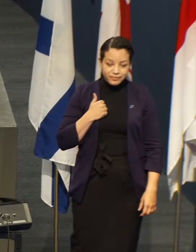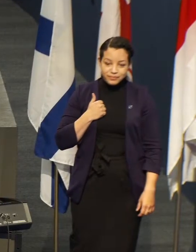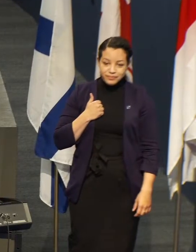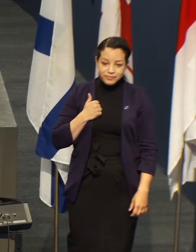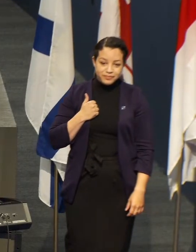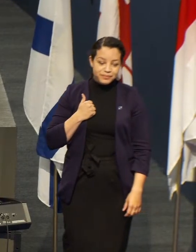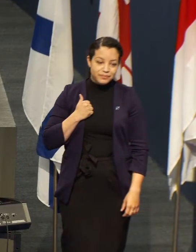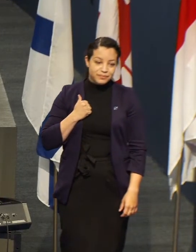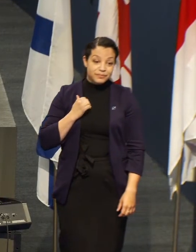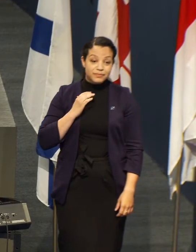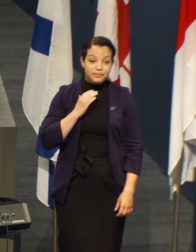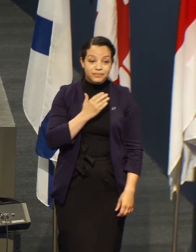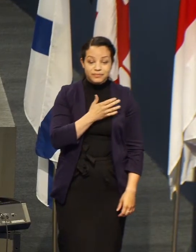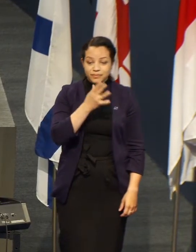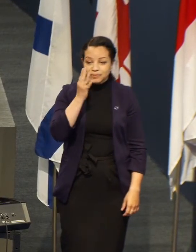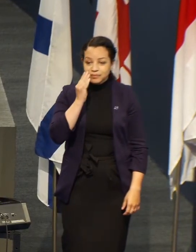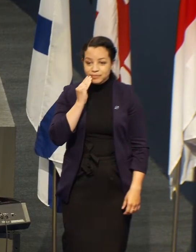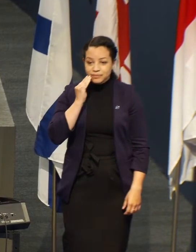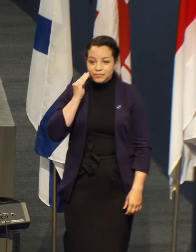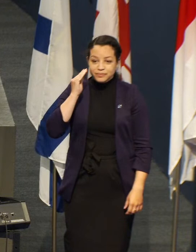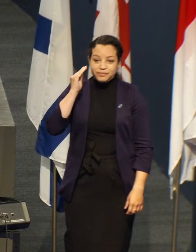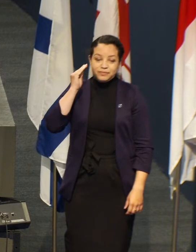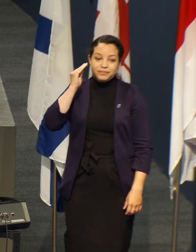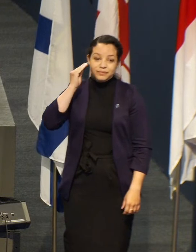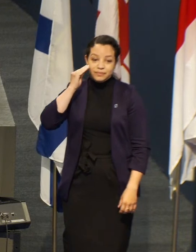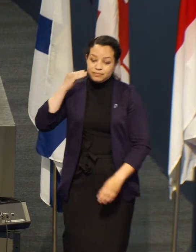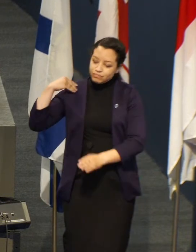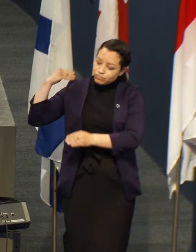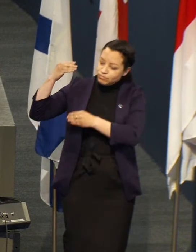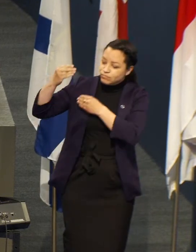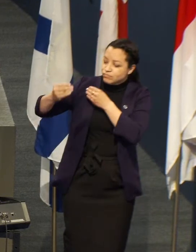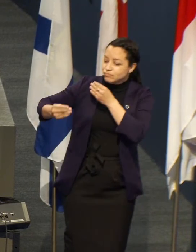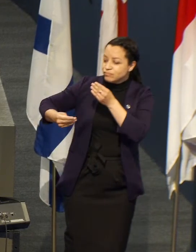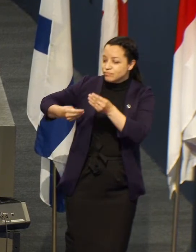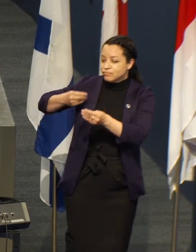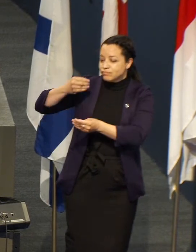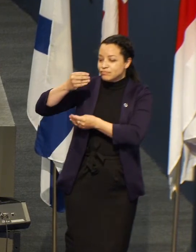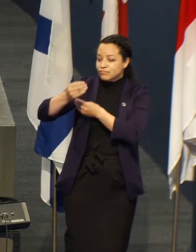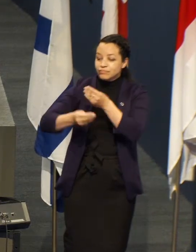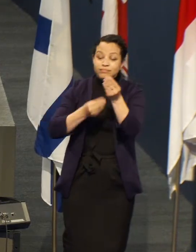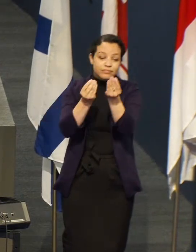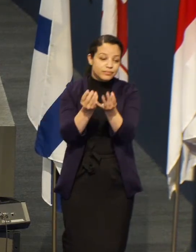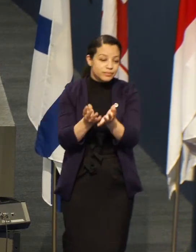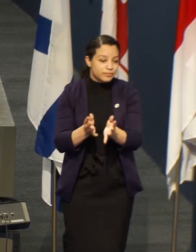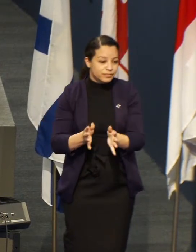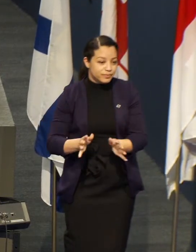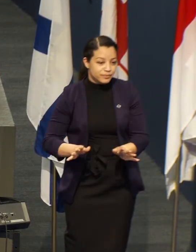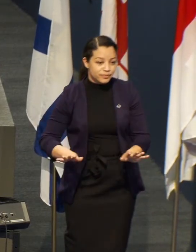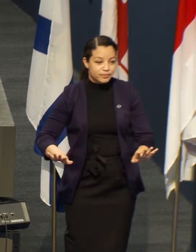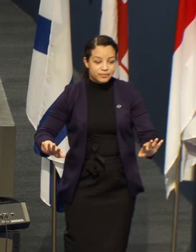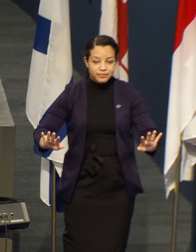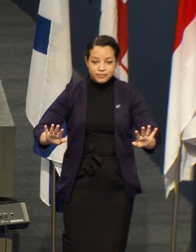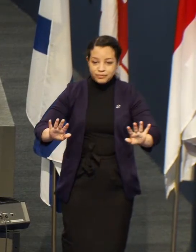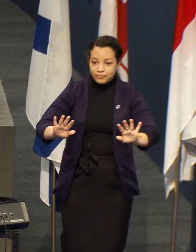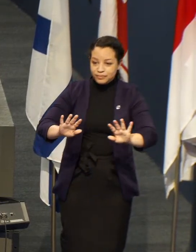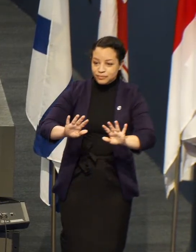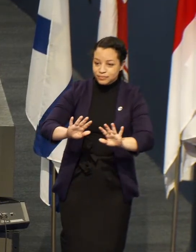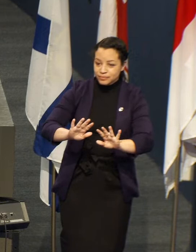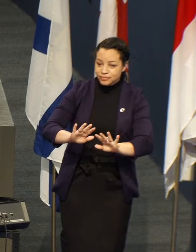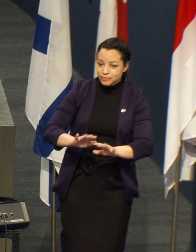Canada, our home and native land,